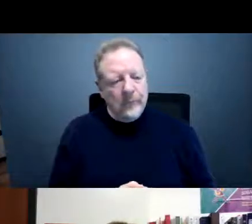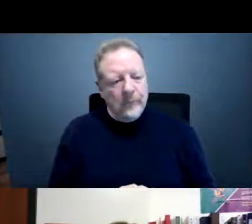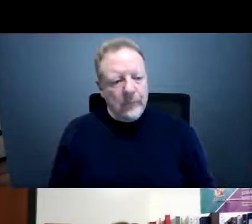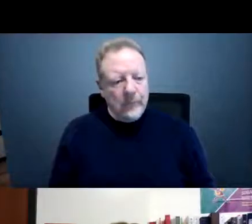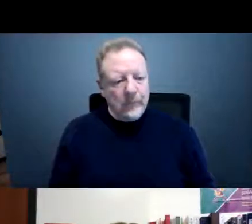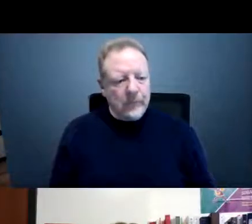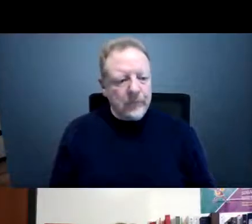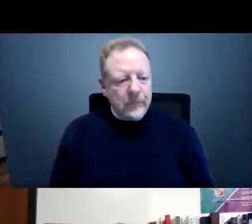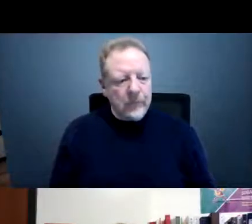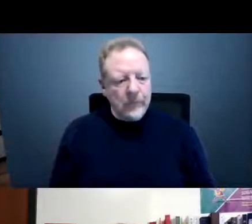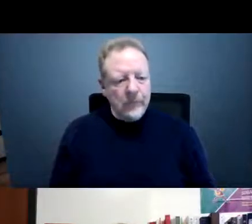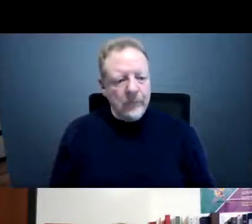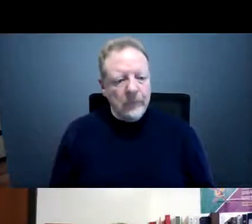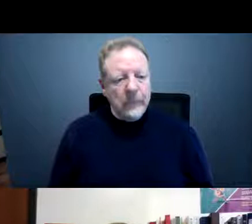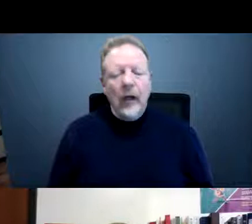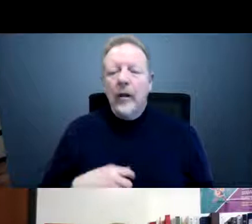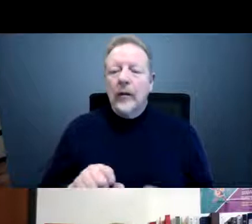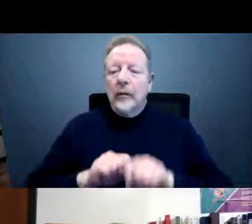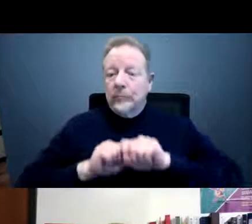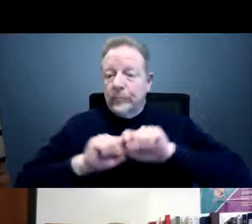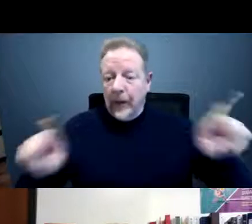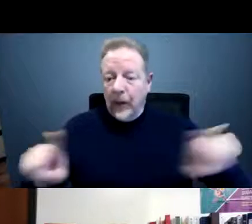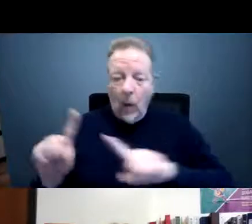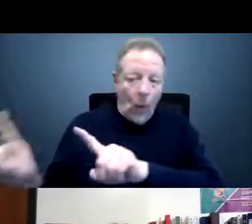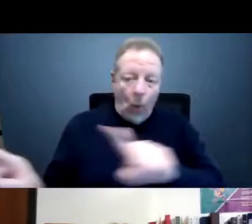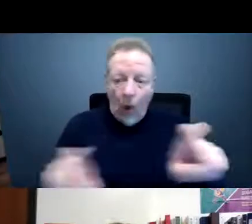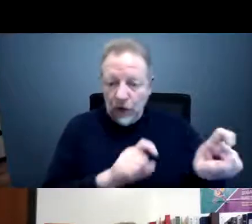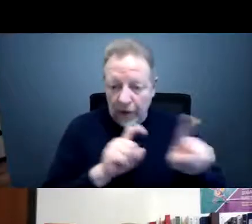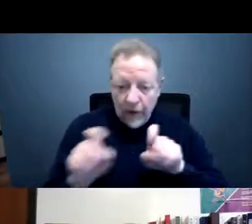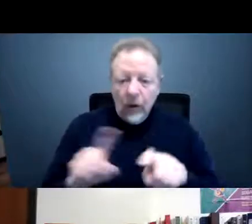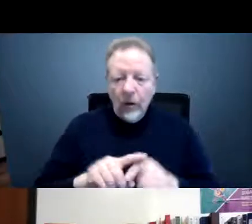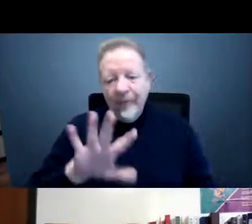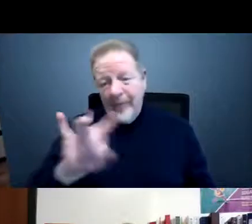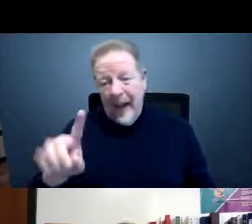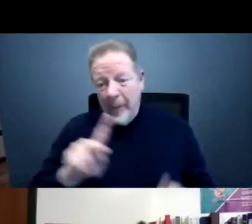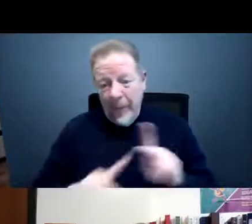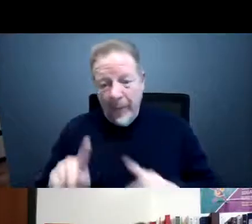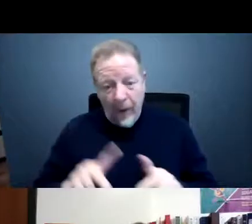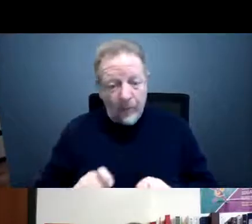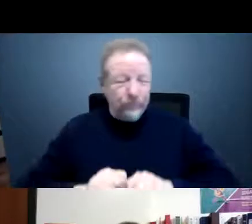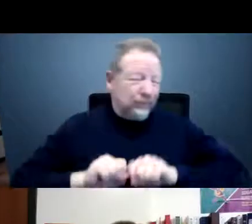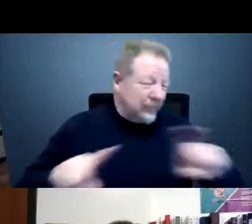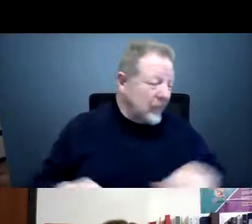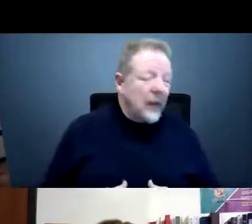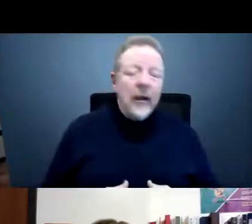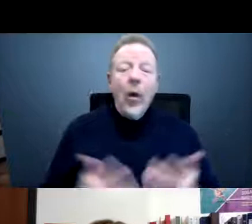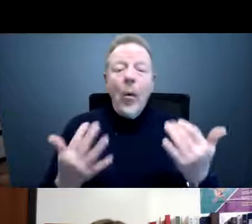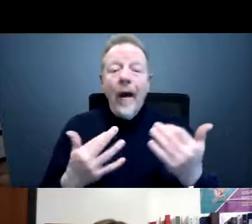I sent out a questionnaire to 58 people, and I got 20 responses, which I thought was pretty good. It's nothing like